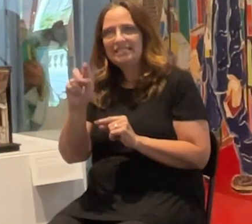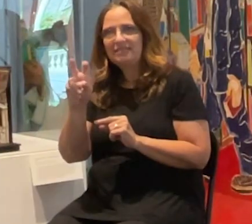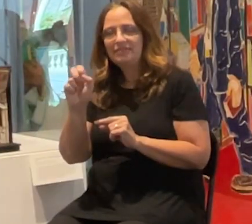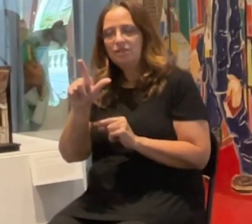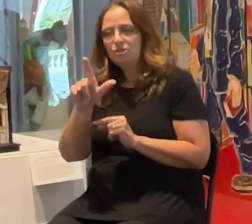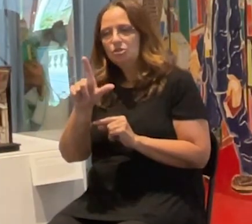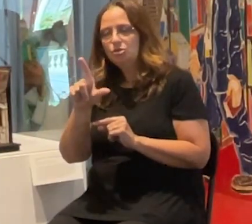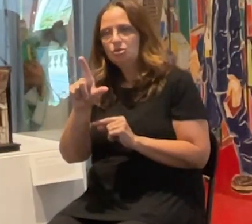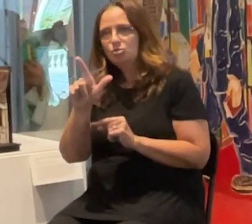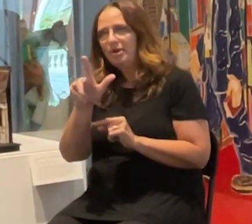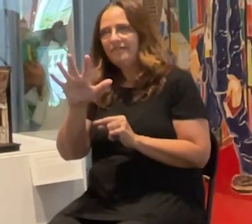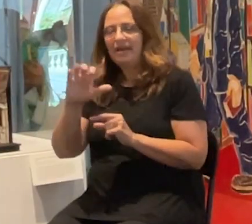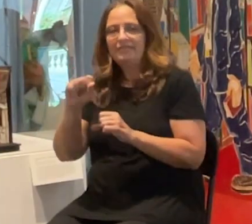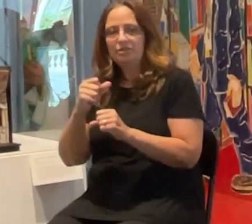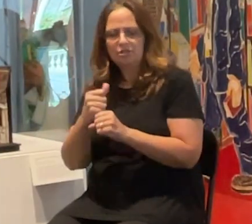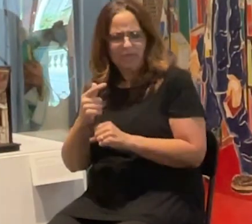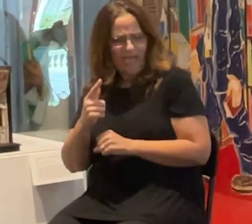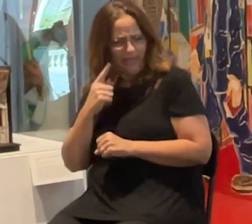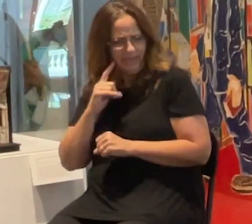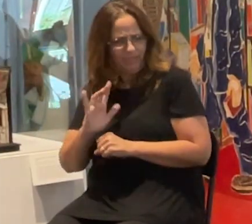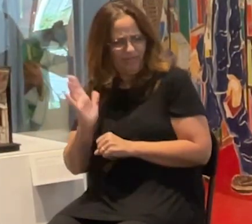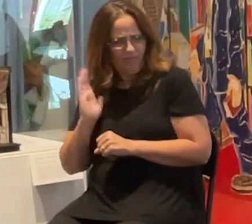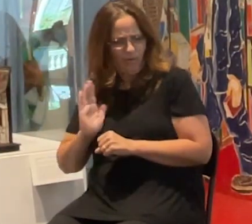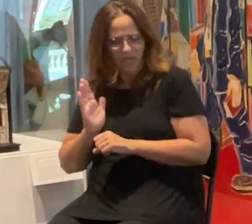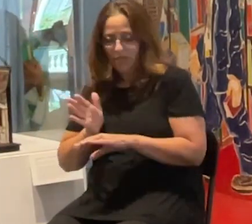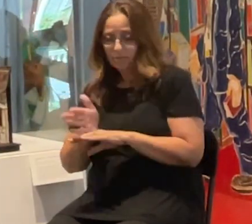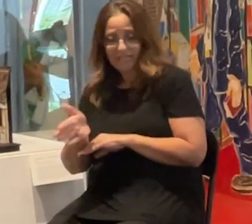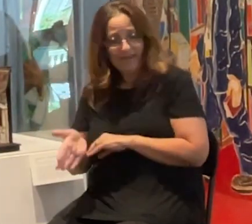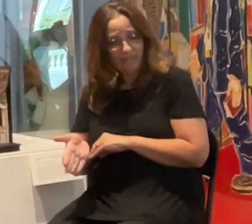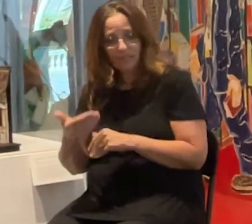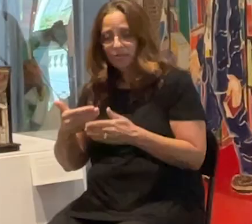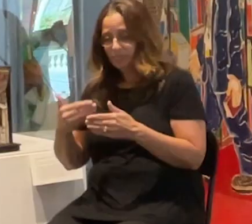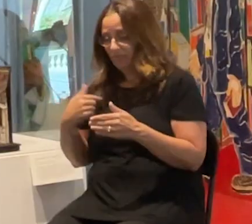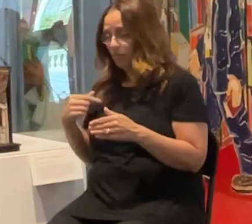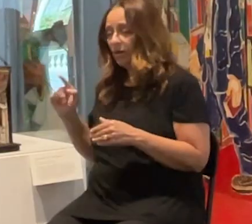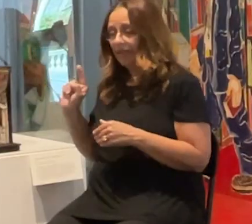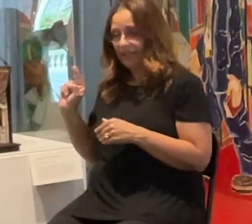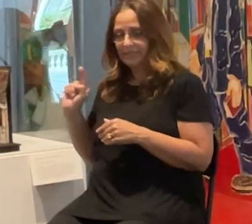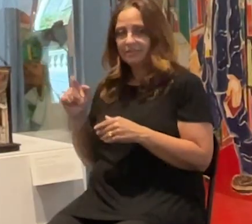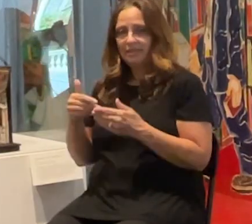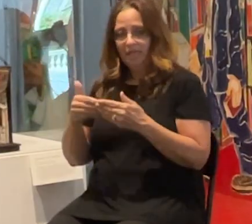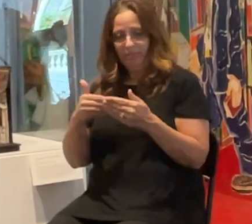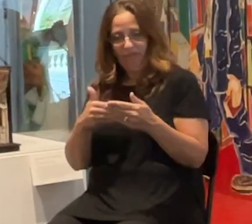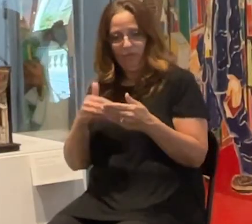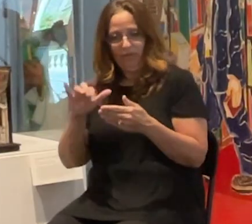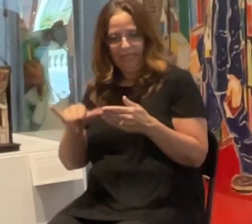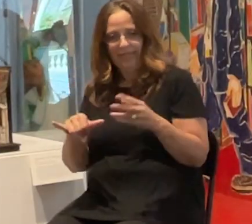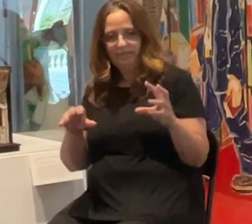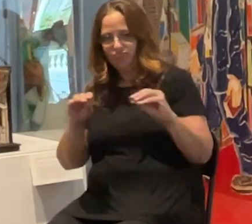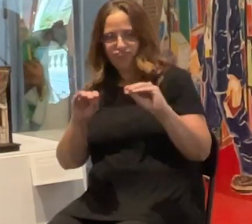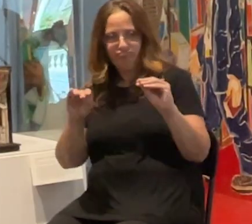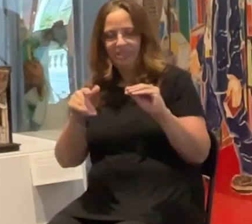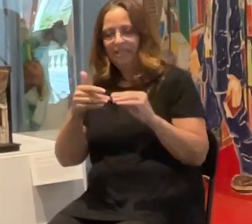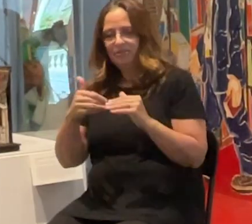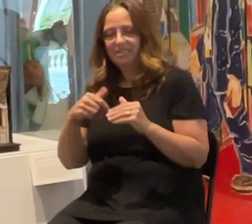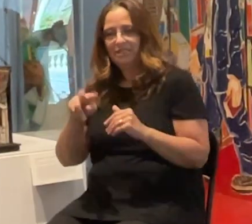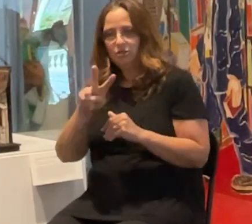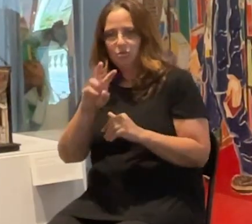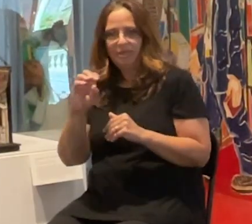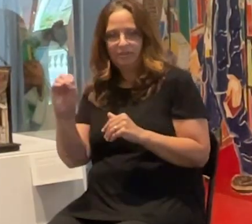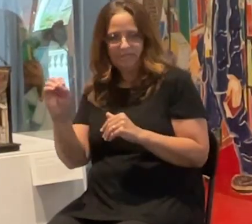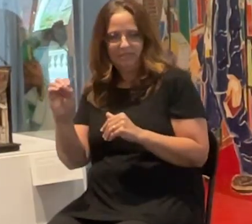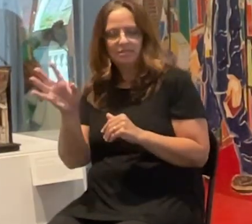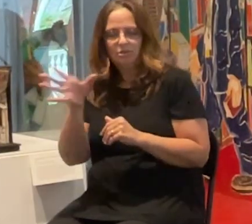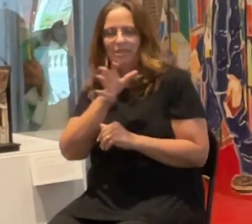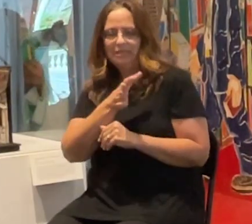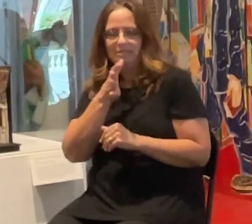like 2008. No, it must have been before that. No, it was that. Before this. It was when Michael Butt when it was here, though. Yeah. So it was in the 2000s, but early